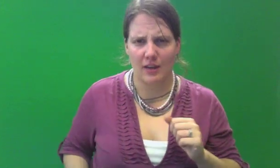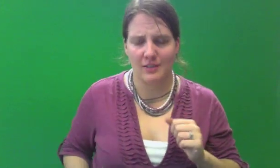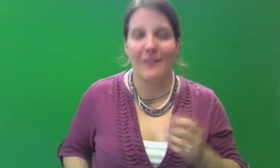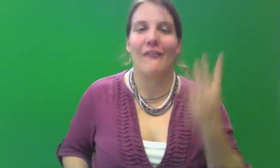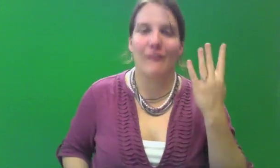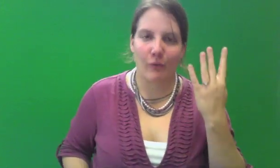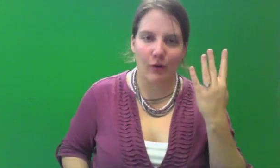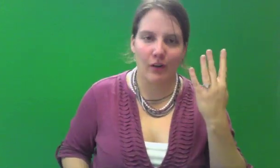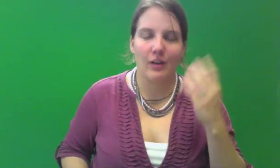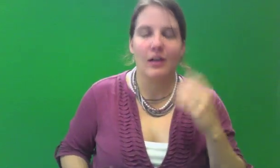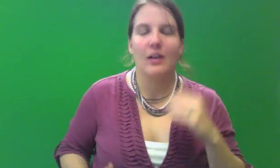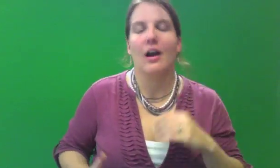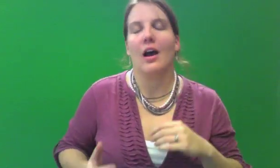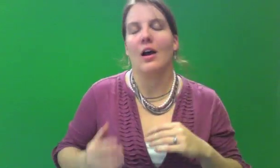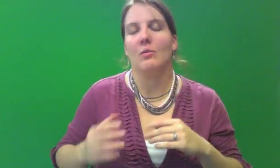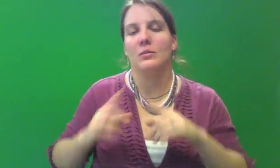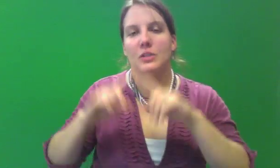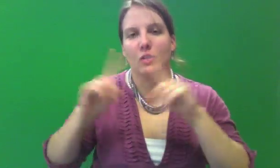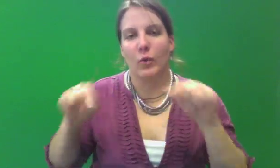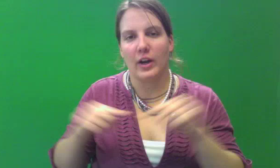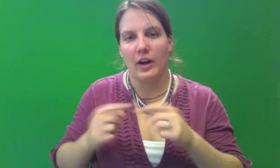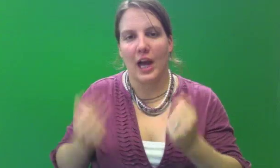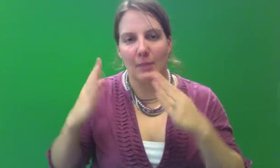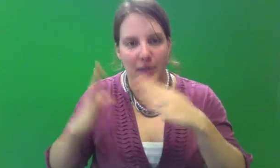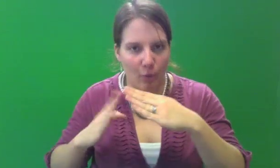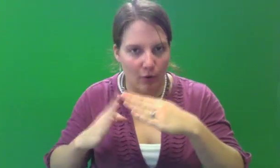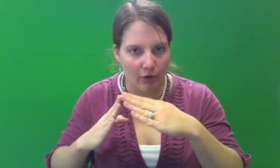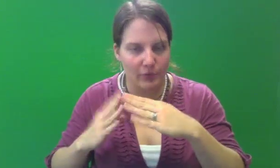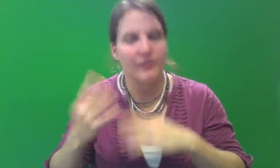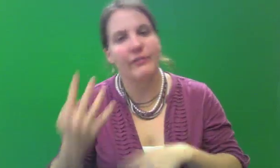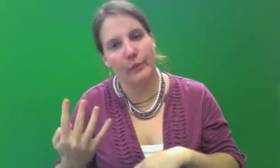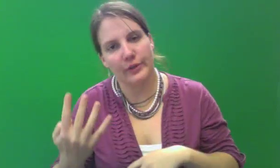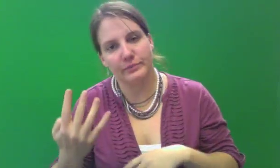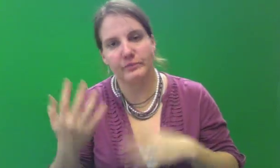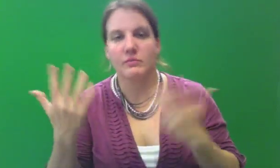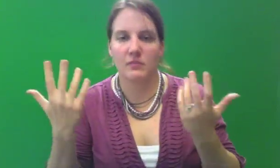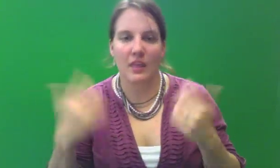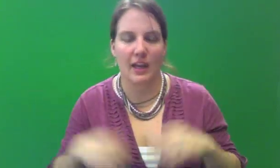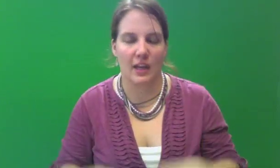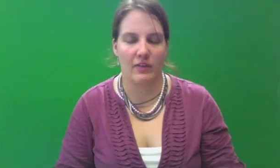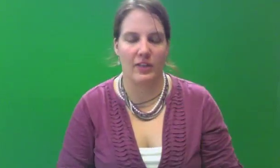sides? 4. Square. How many corners? 4. That kind of a thing.